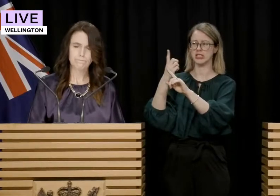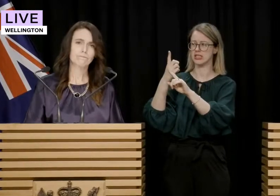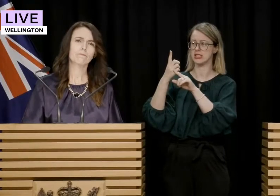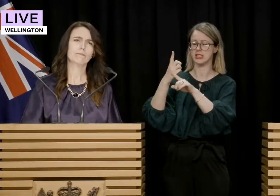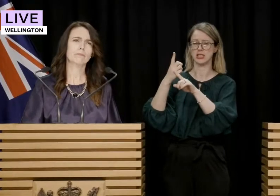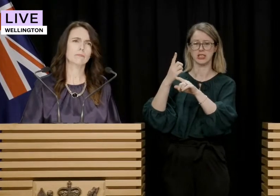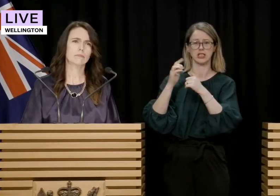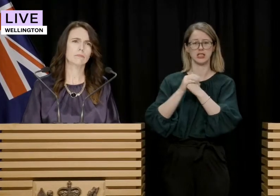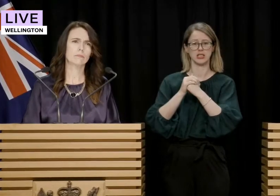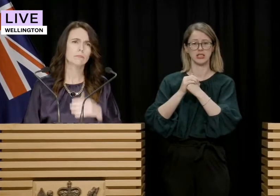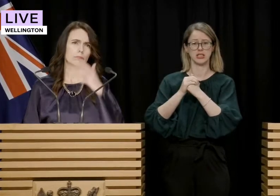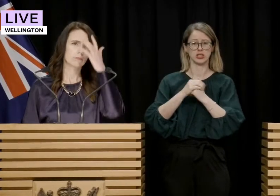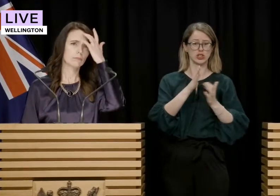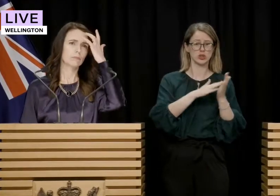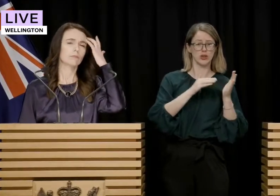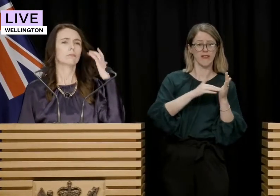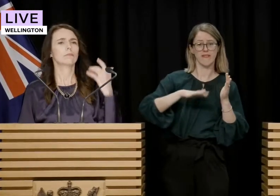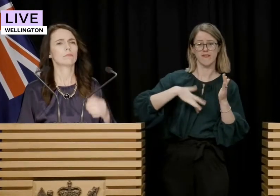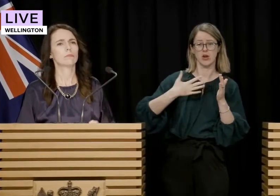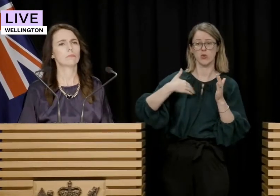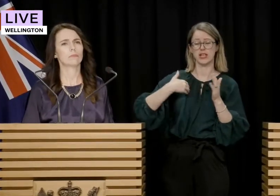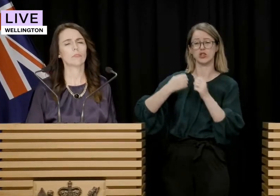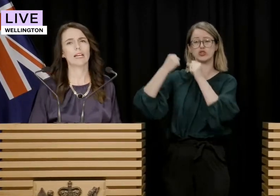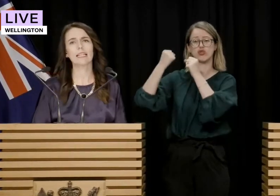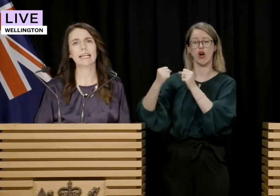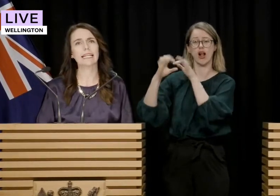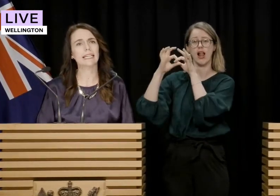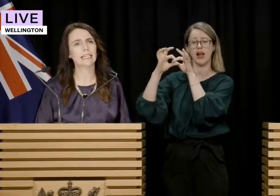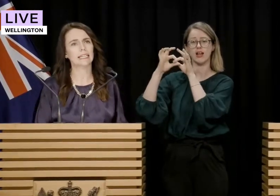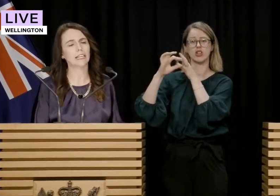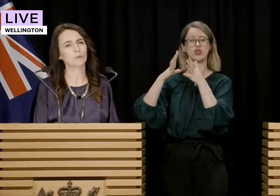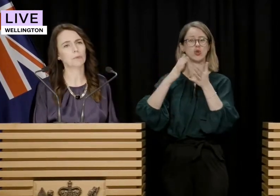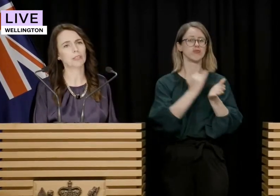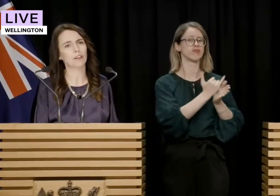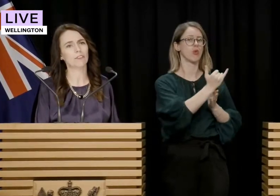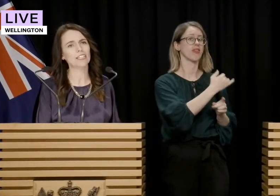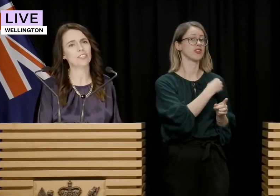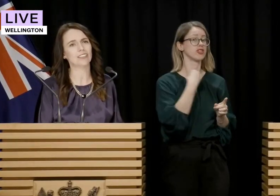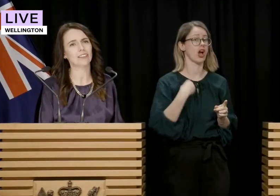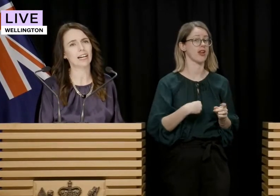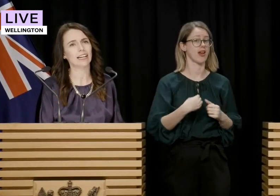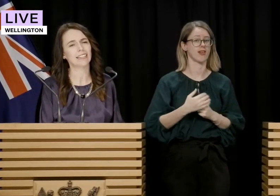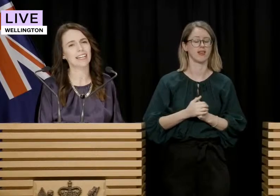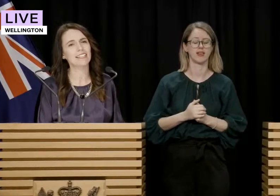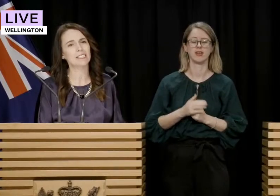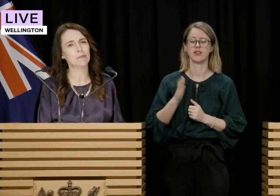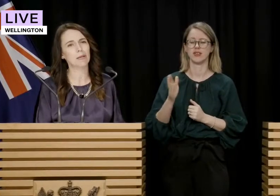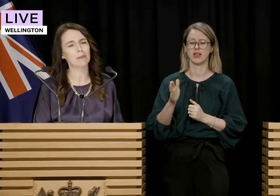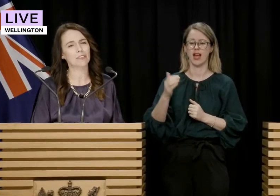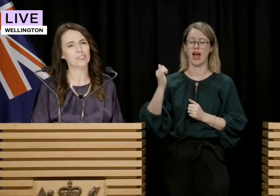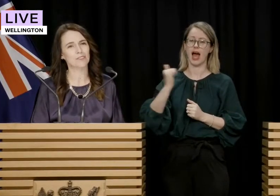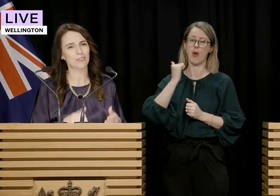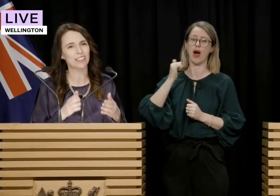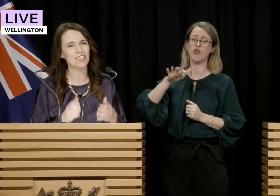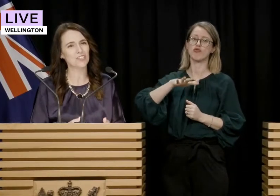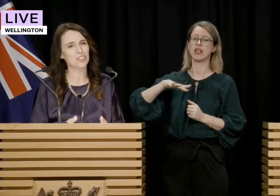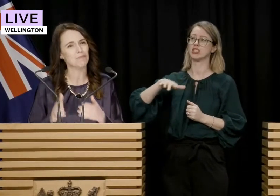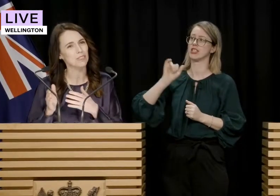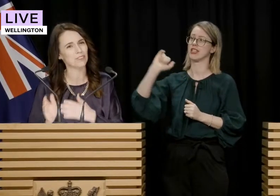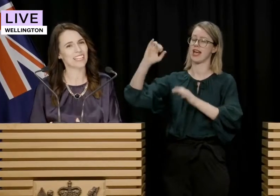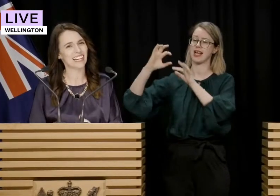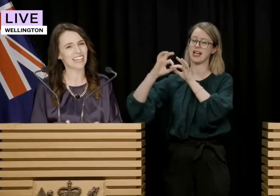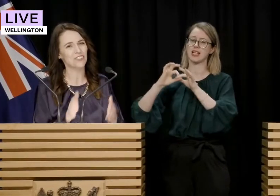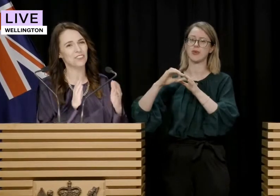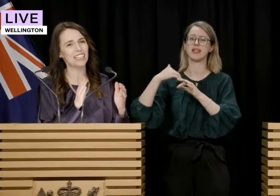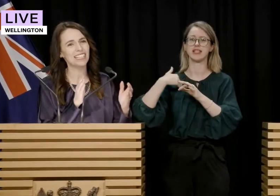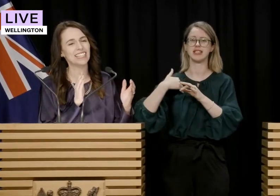US presence in the Indo-Pacific, perhaps to counter China's? I think any engagement with our region needs to be because of the relationship